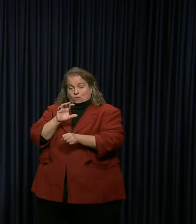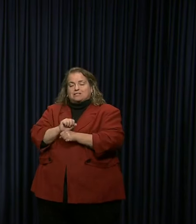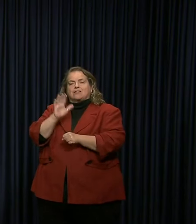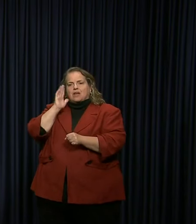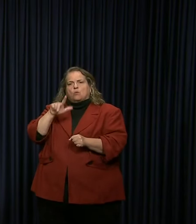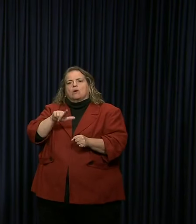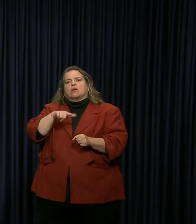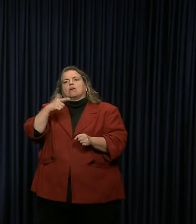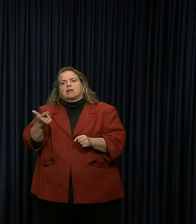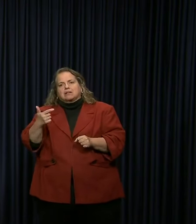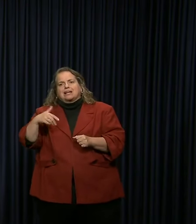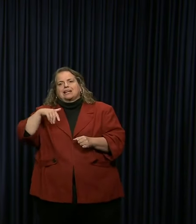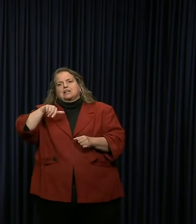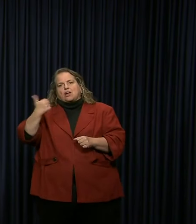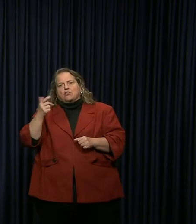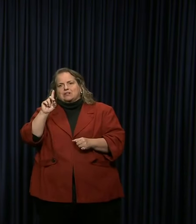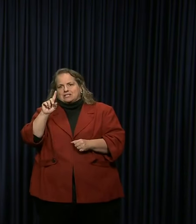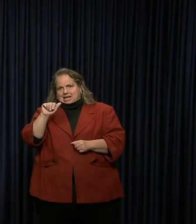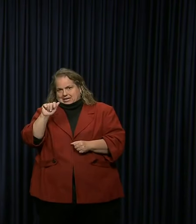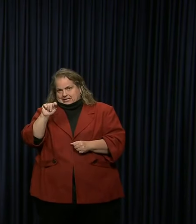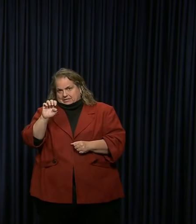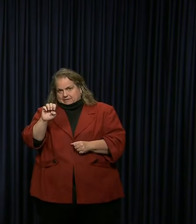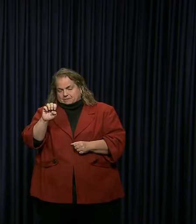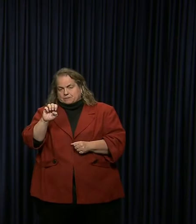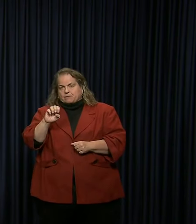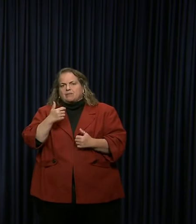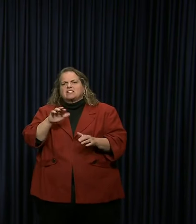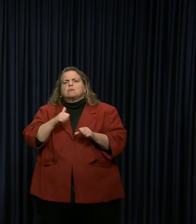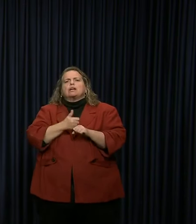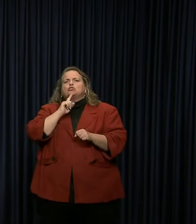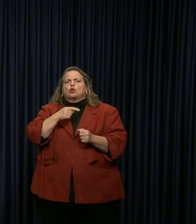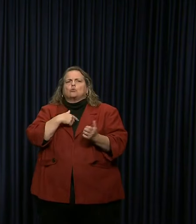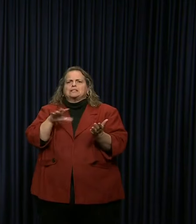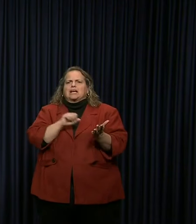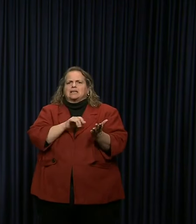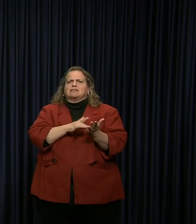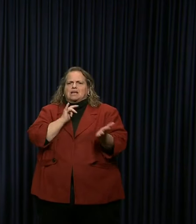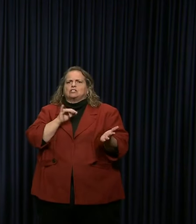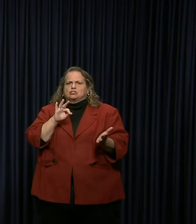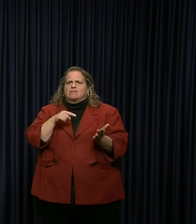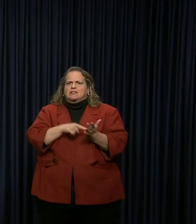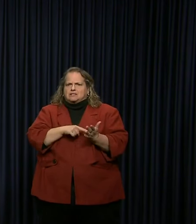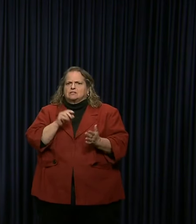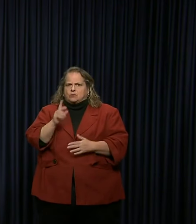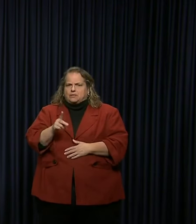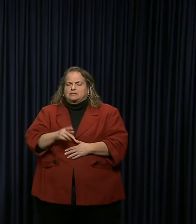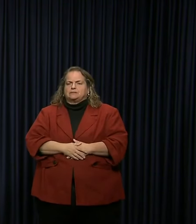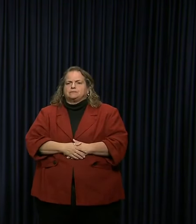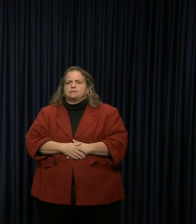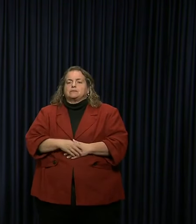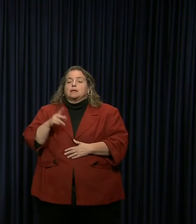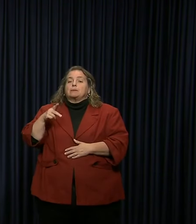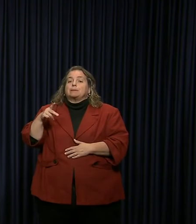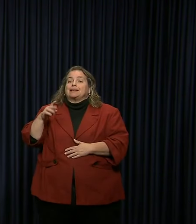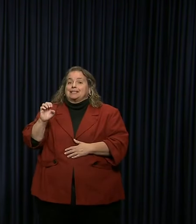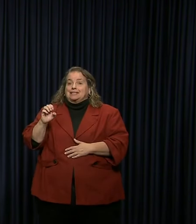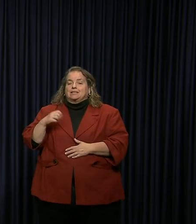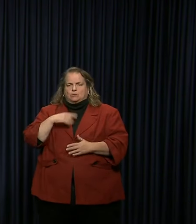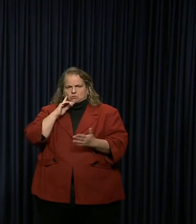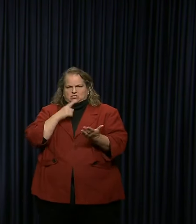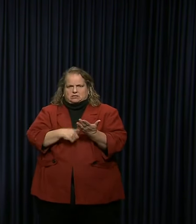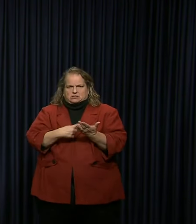you into another date. Let's make sure we are taking advantage of it. All right, PPE we're going to run